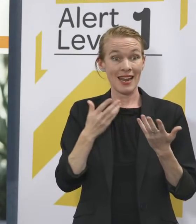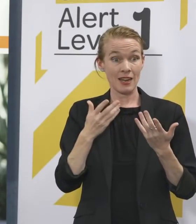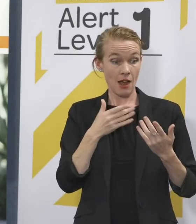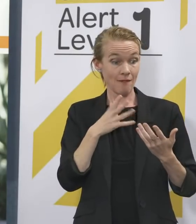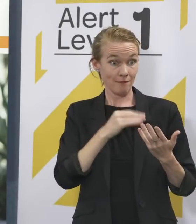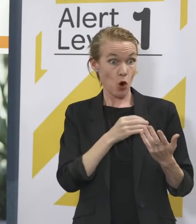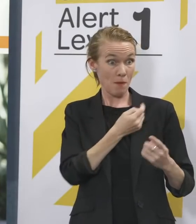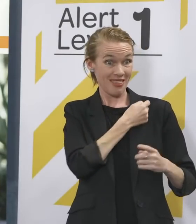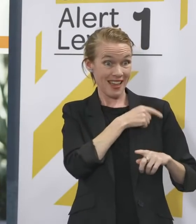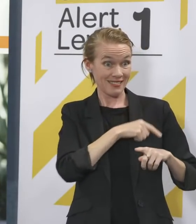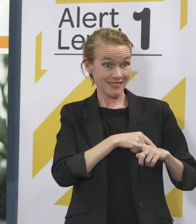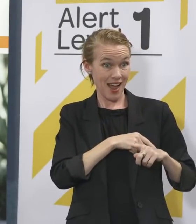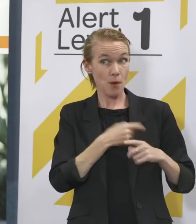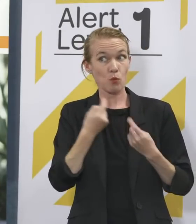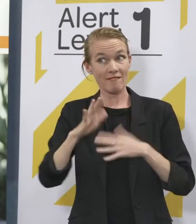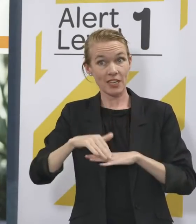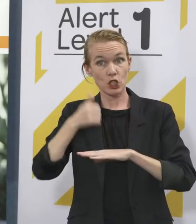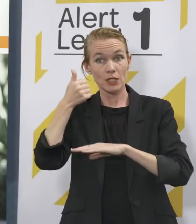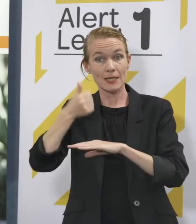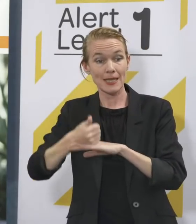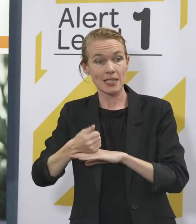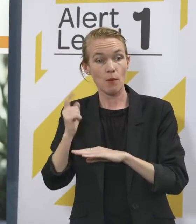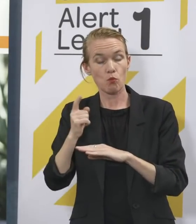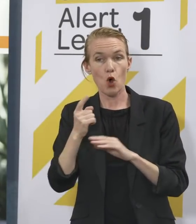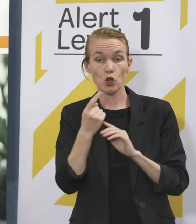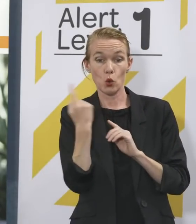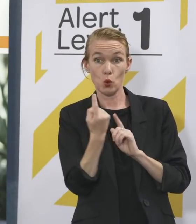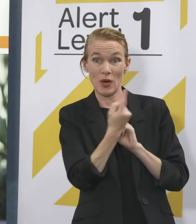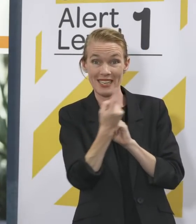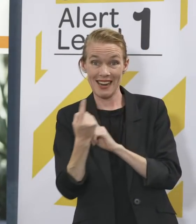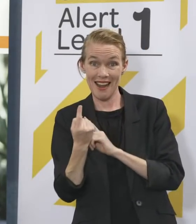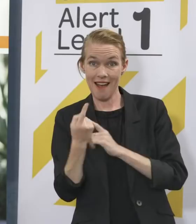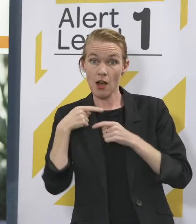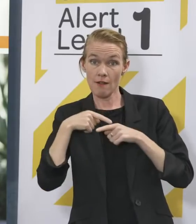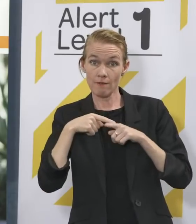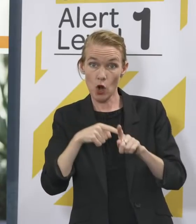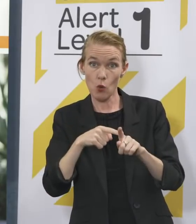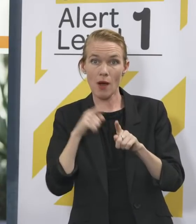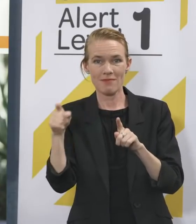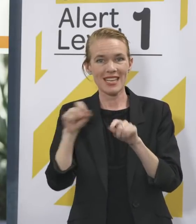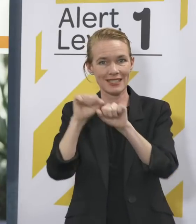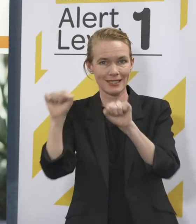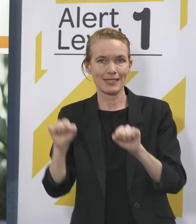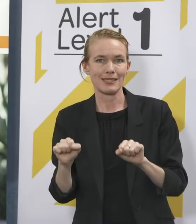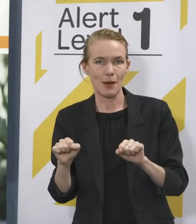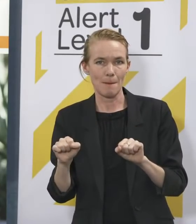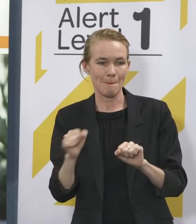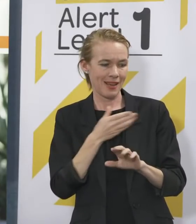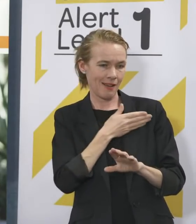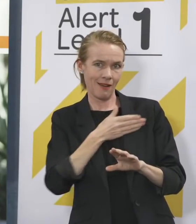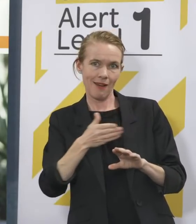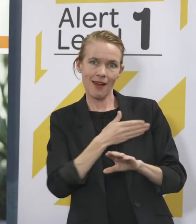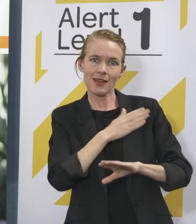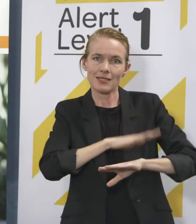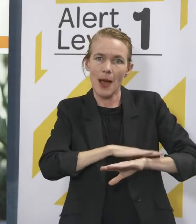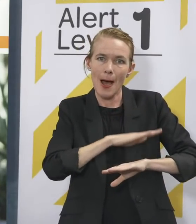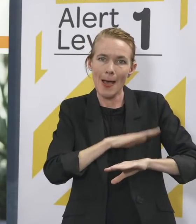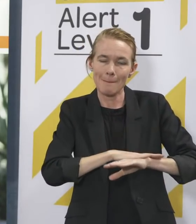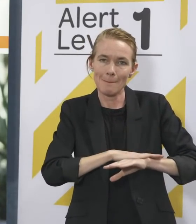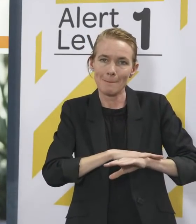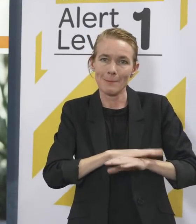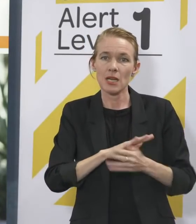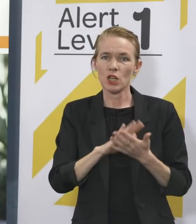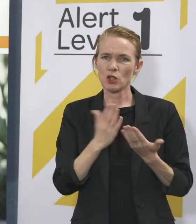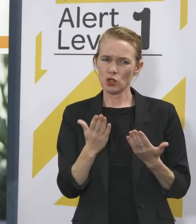the contact tracing solution. That was rolled out through May and into June. So the report groundwork was done in third